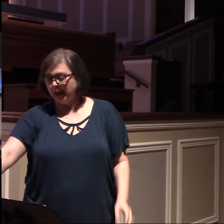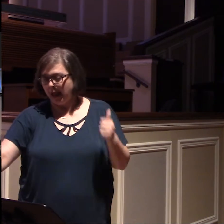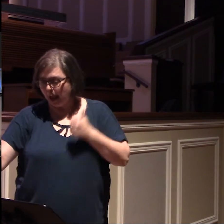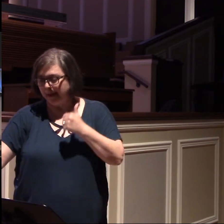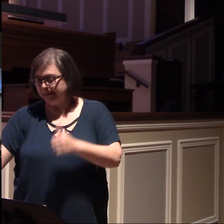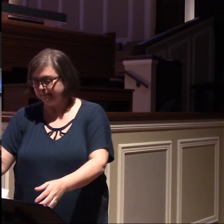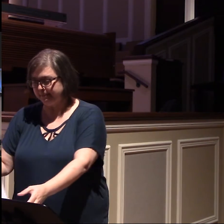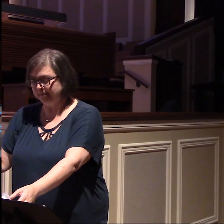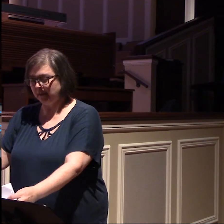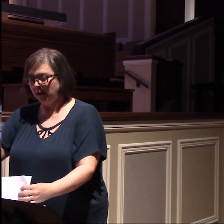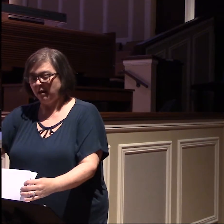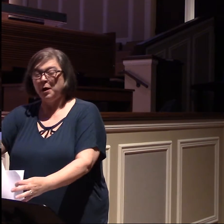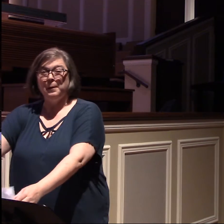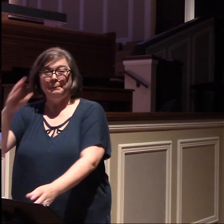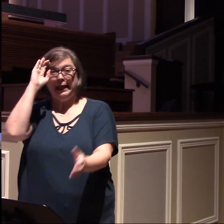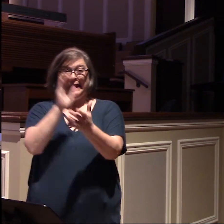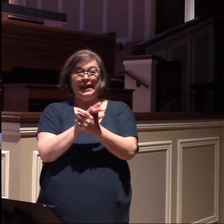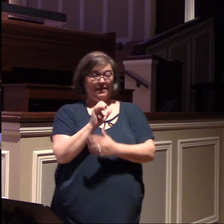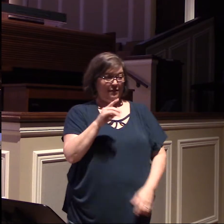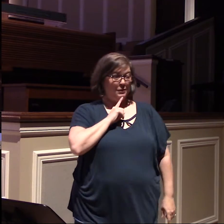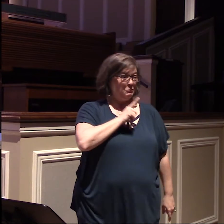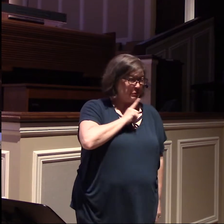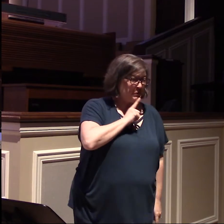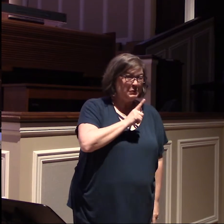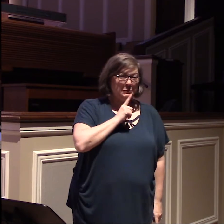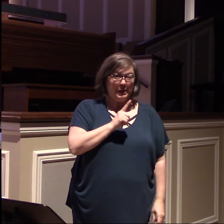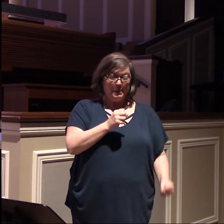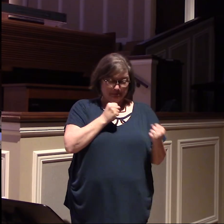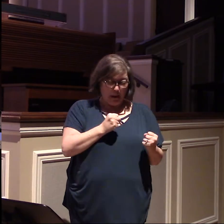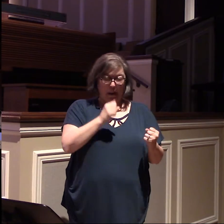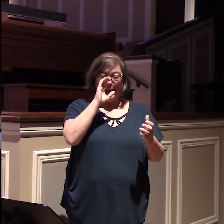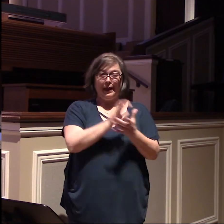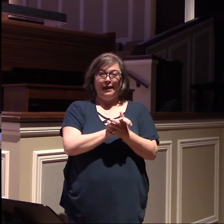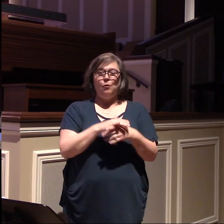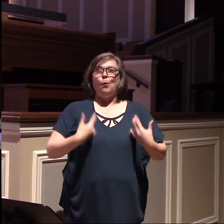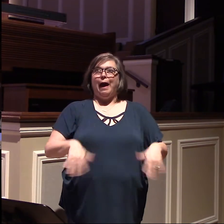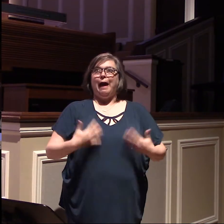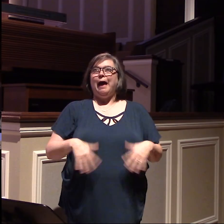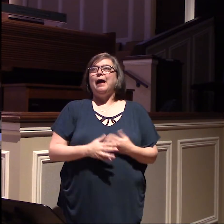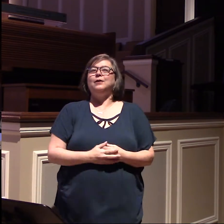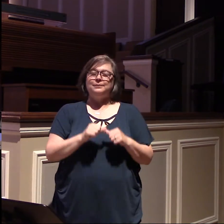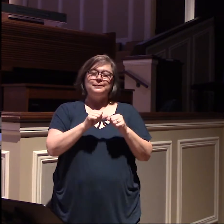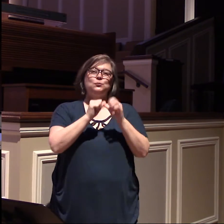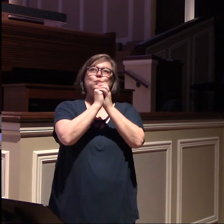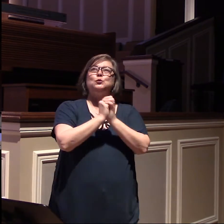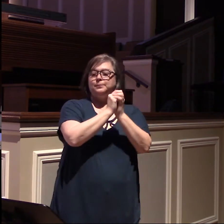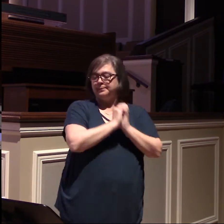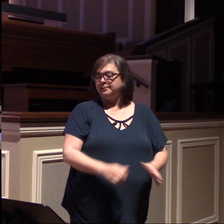Amen. Can you believe what would happen if we actually believe what we just said? Man, let's continue to worship.